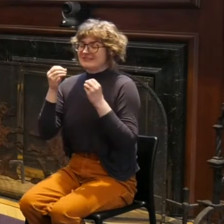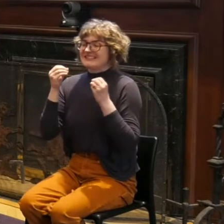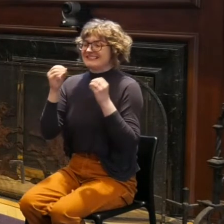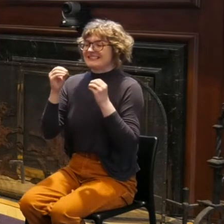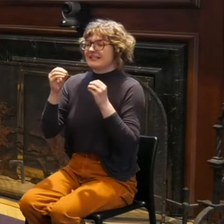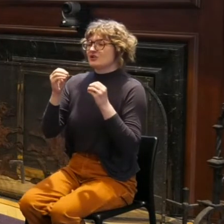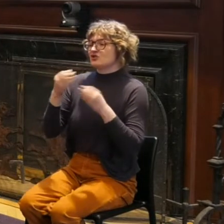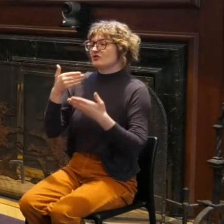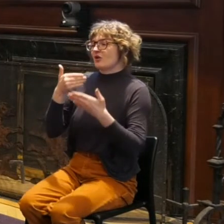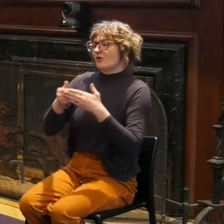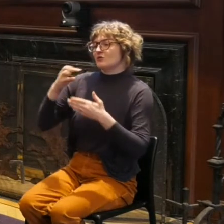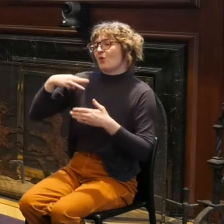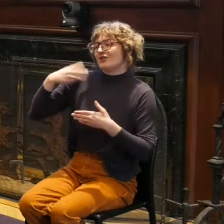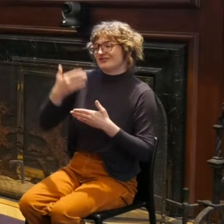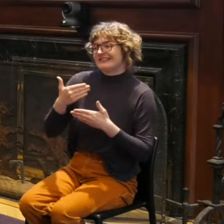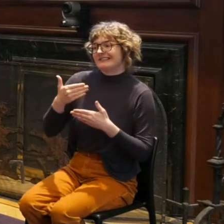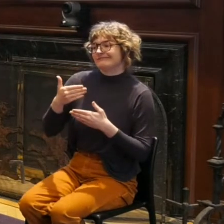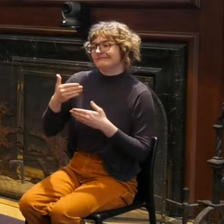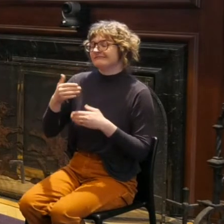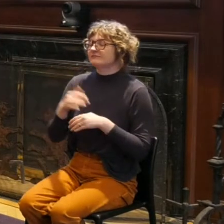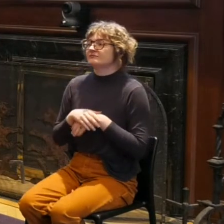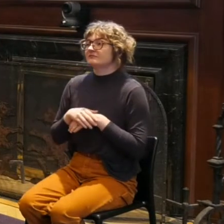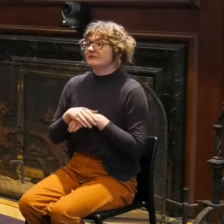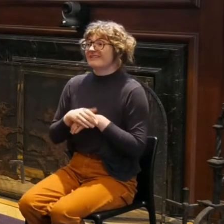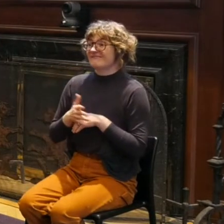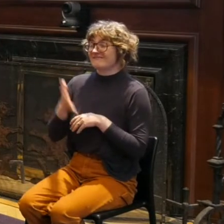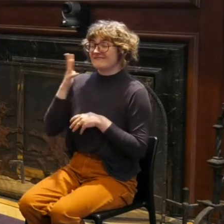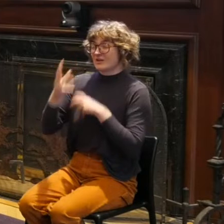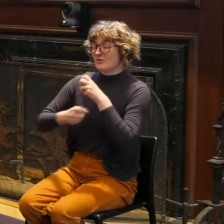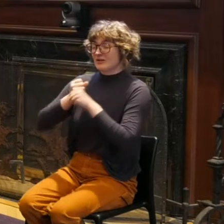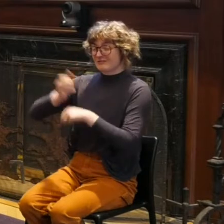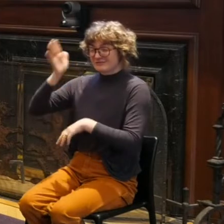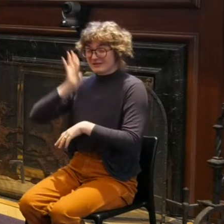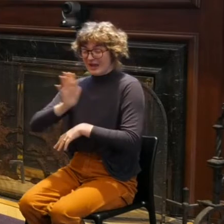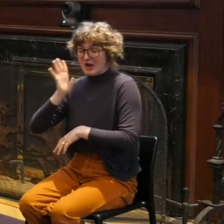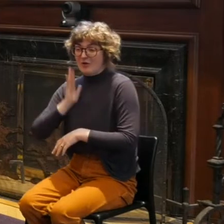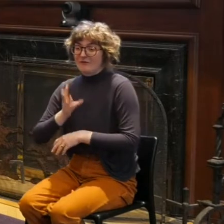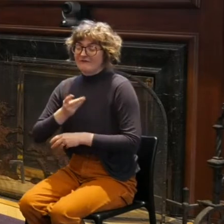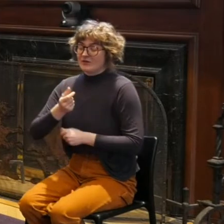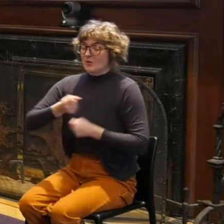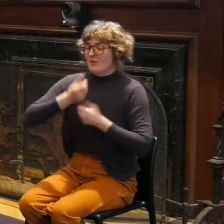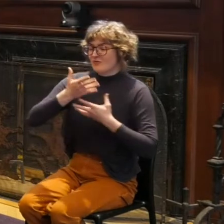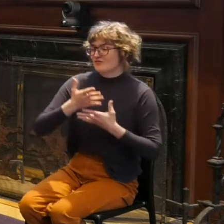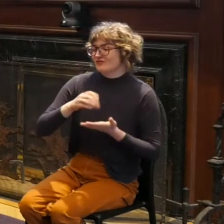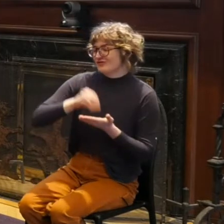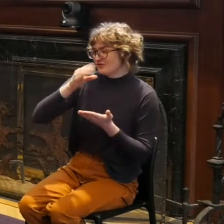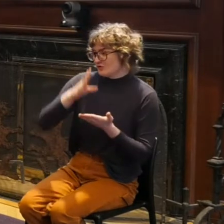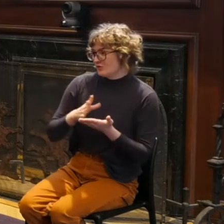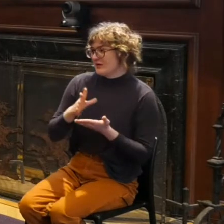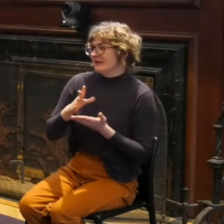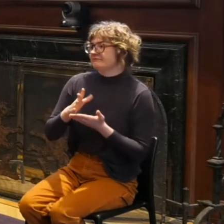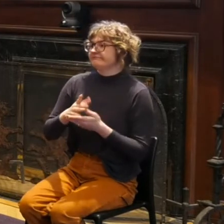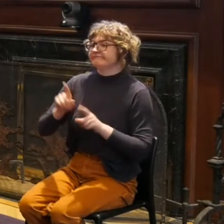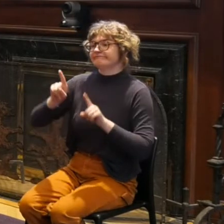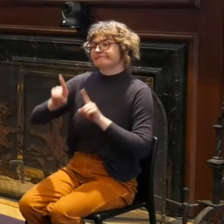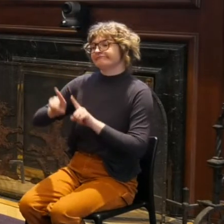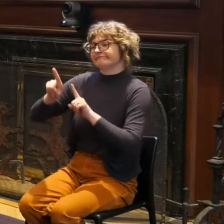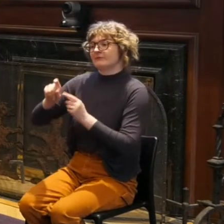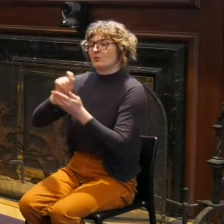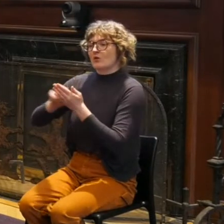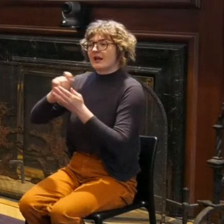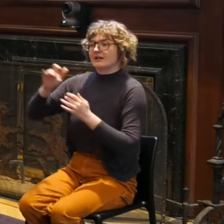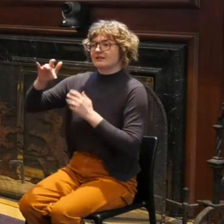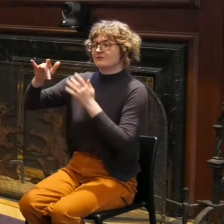Capitol in D.C. A couple of years ago, some of my students and poetry students did a walking writing